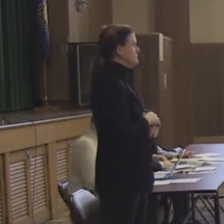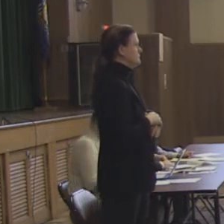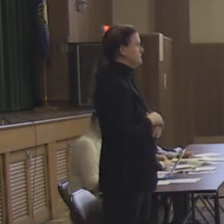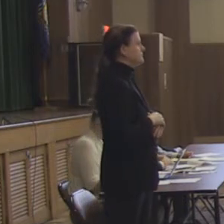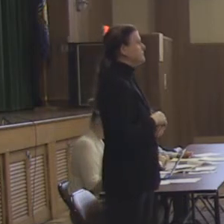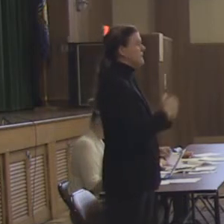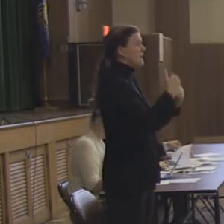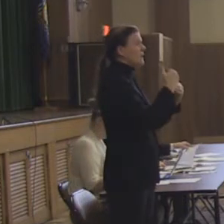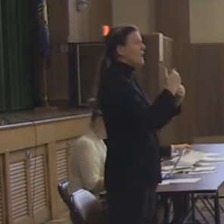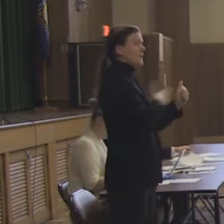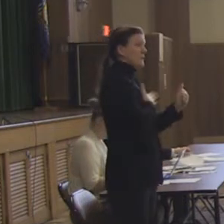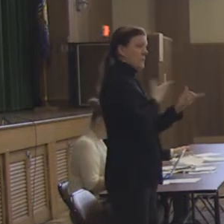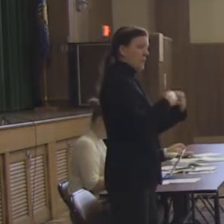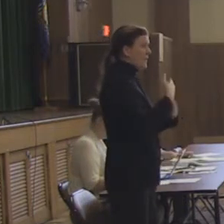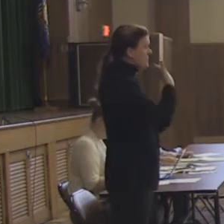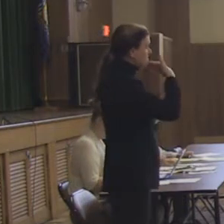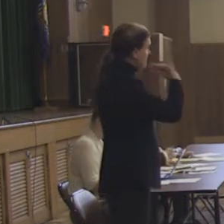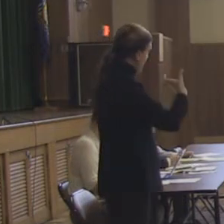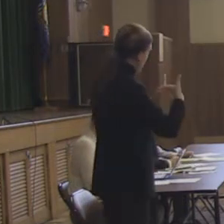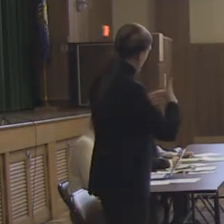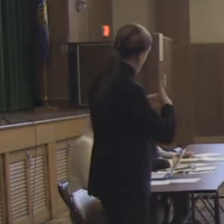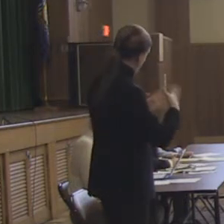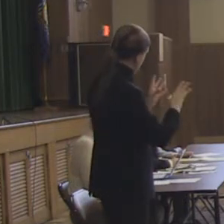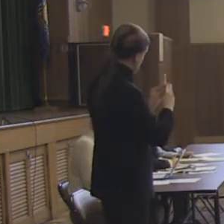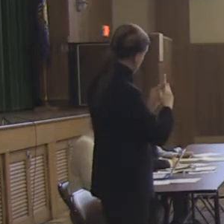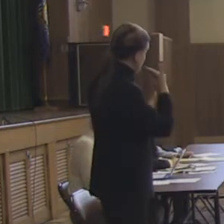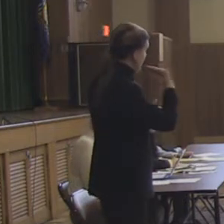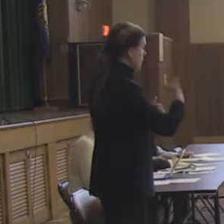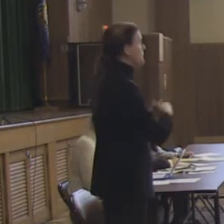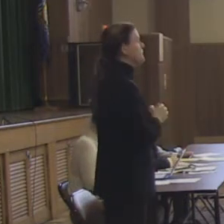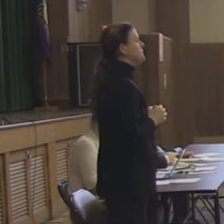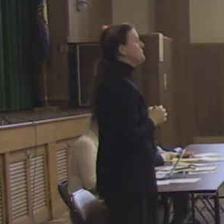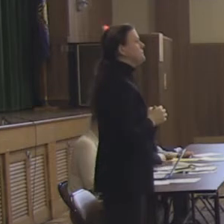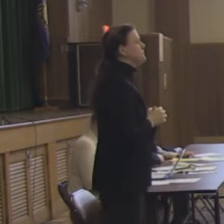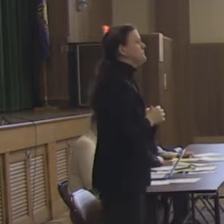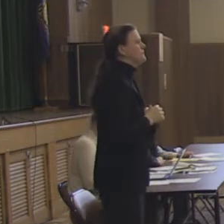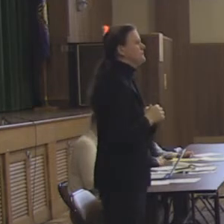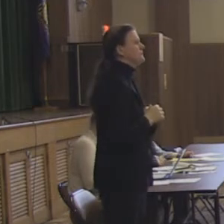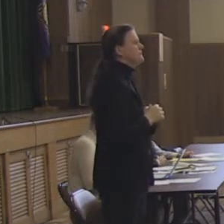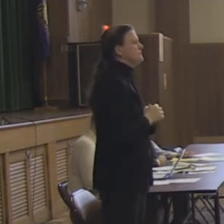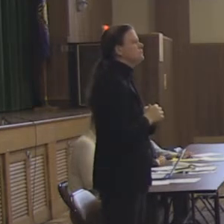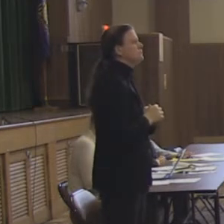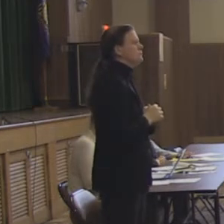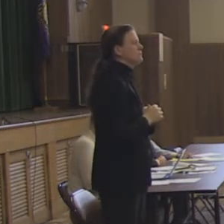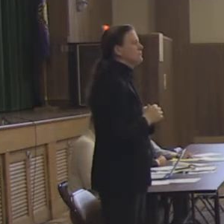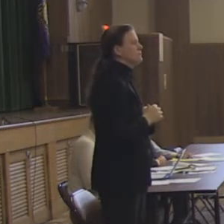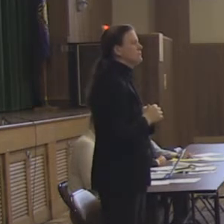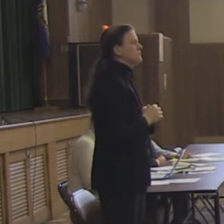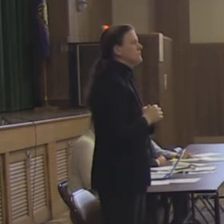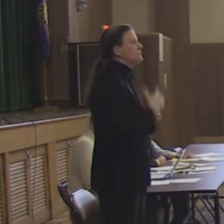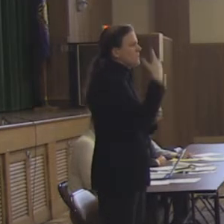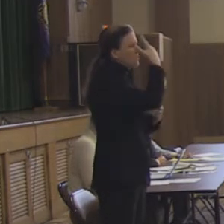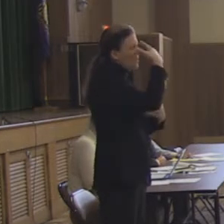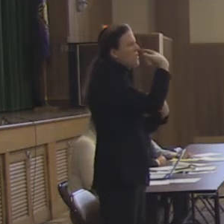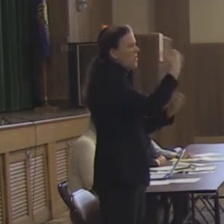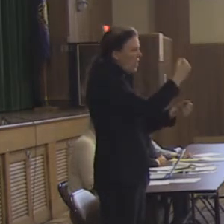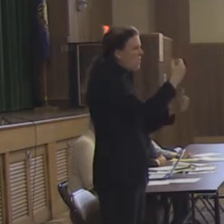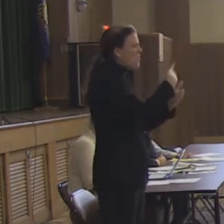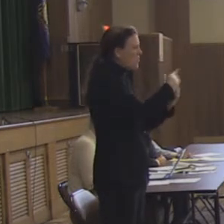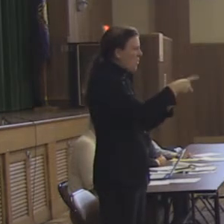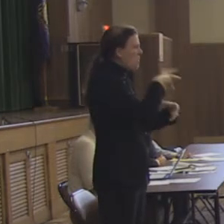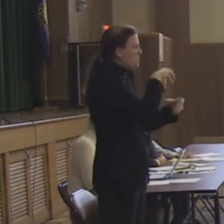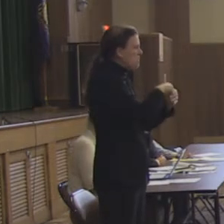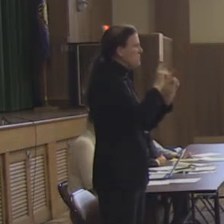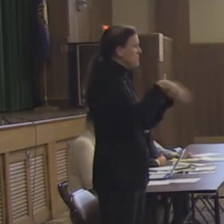Glad to be here and glad to be having this support program. I've been involved with mental health program for